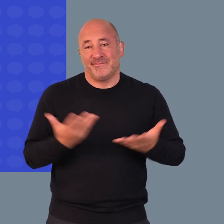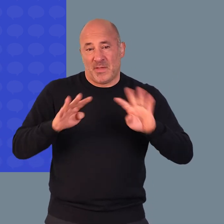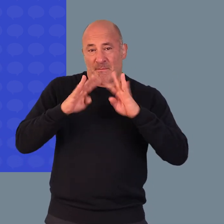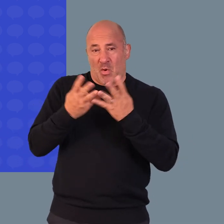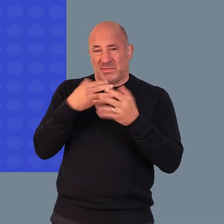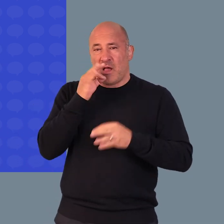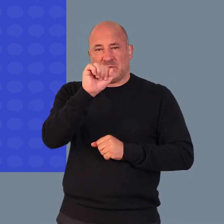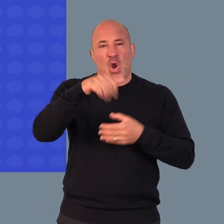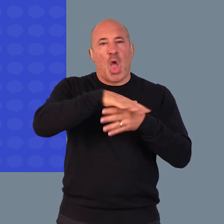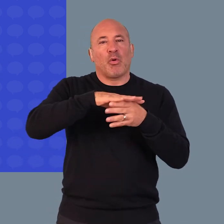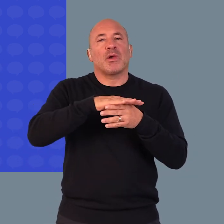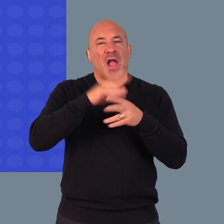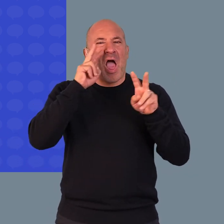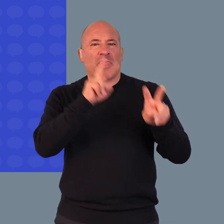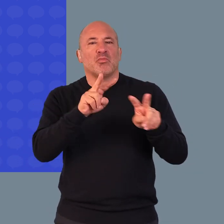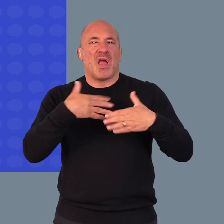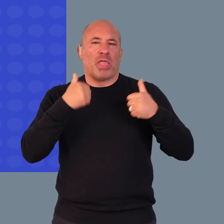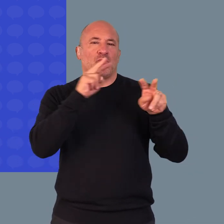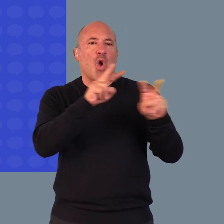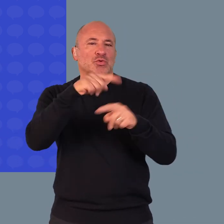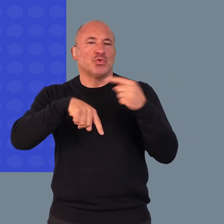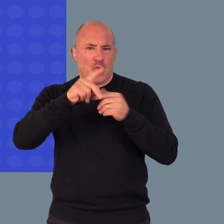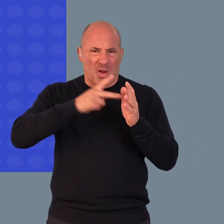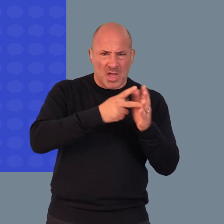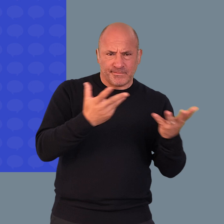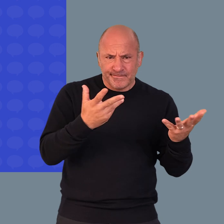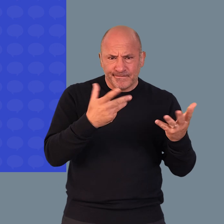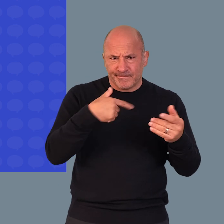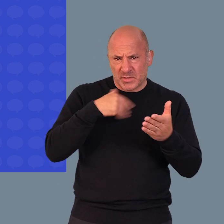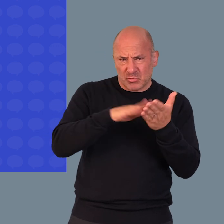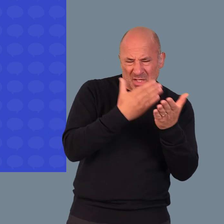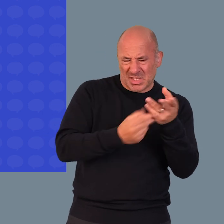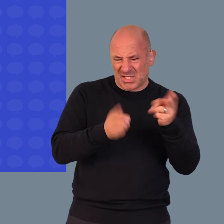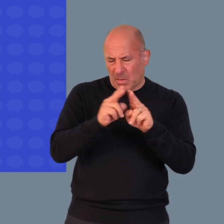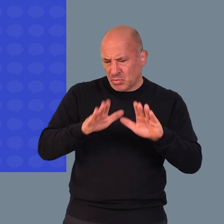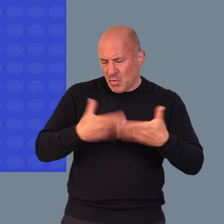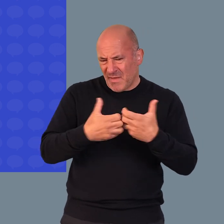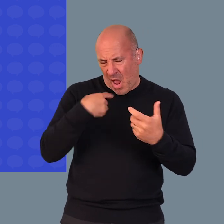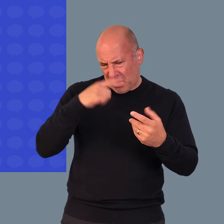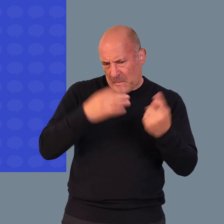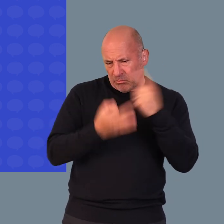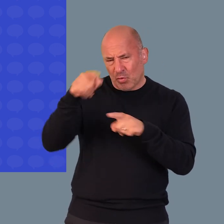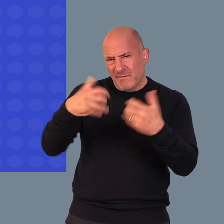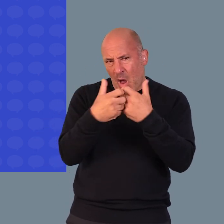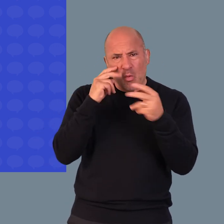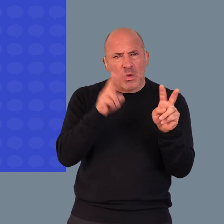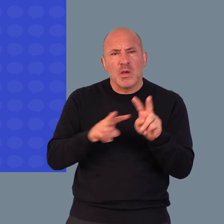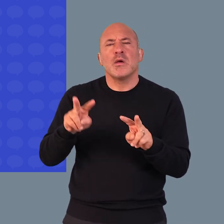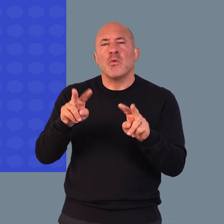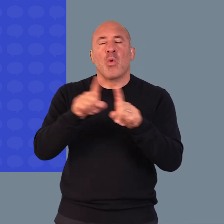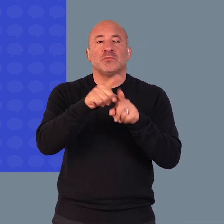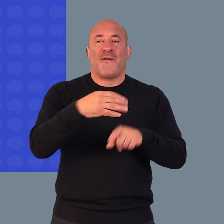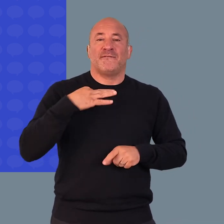better. The board asked your local health watch organisations to look at how we can improve our translation and